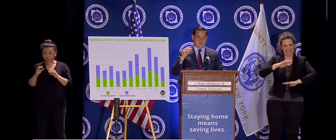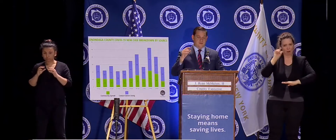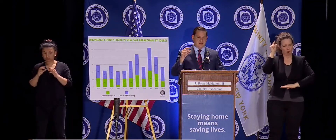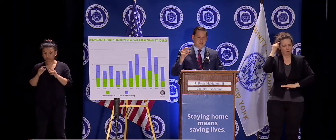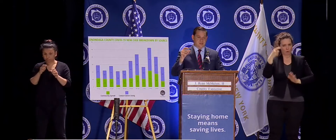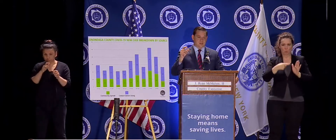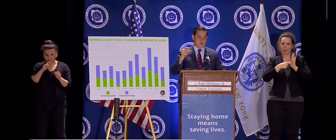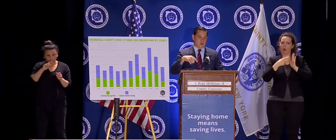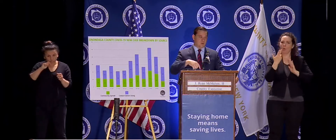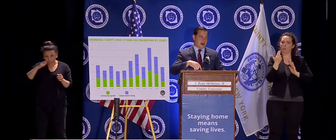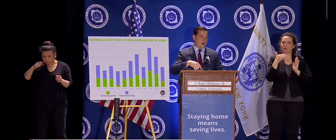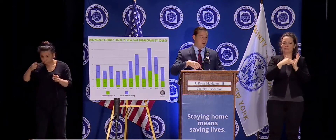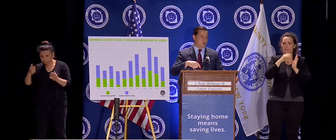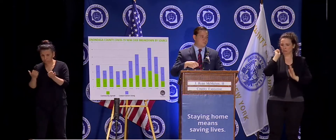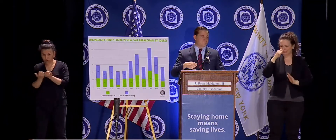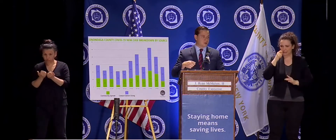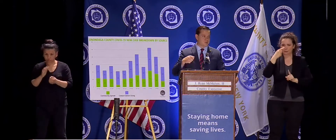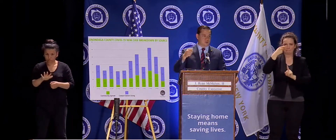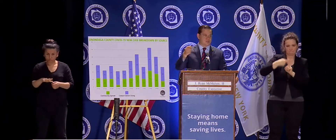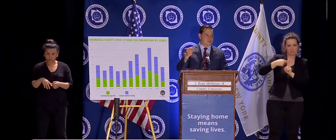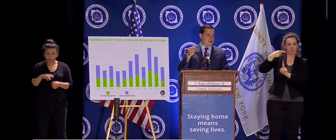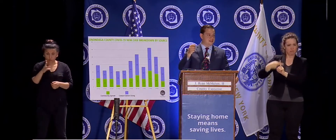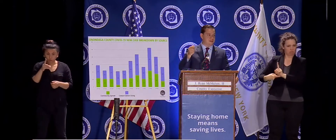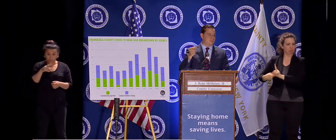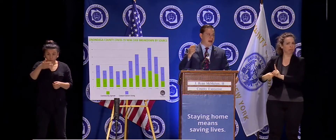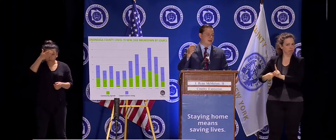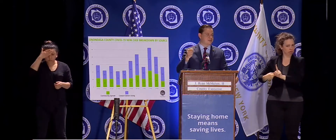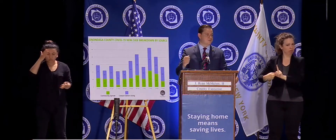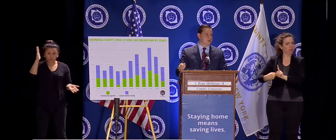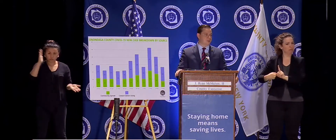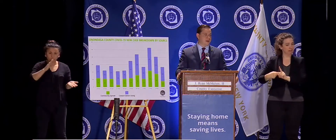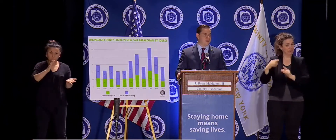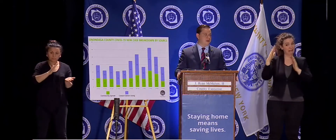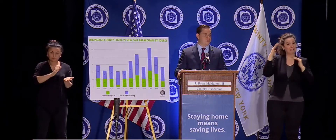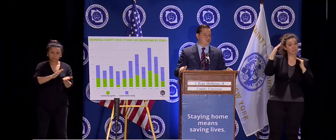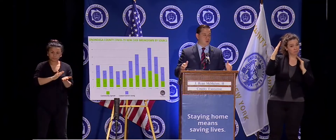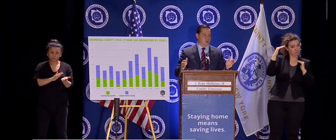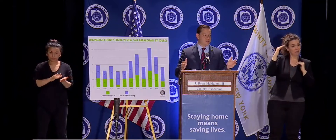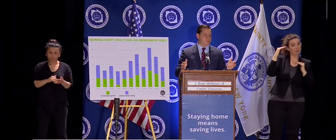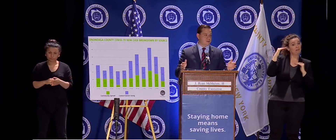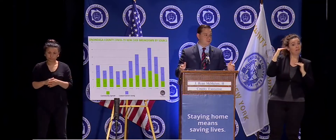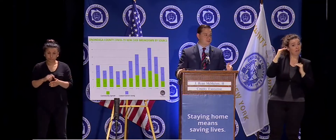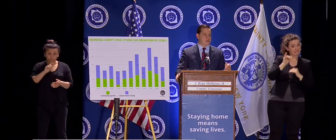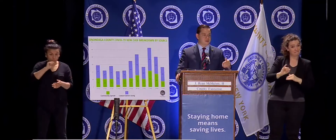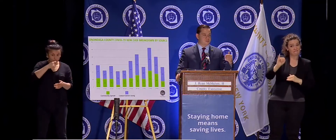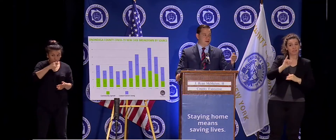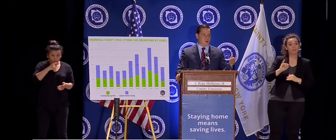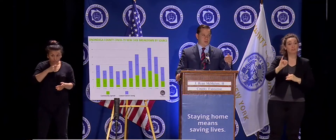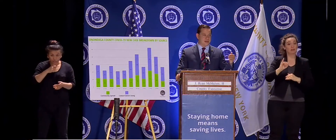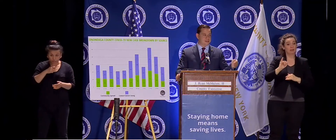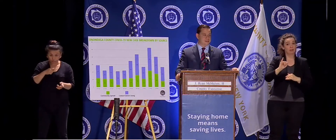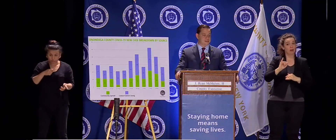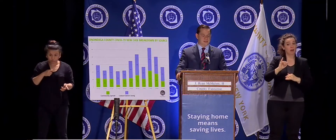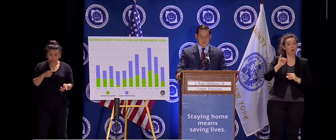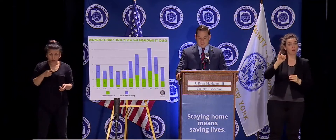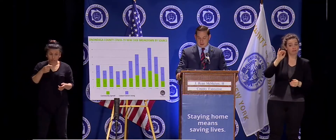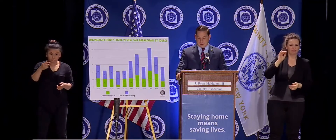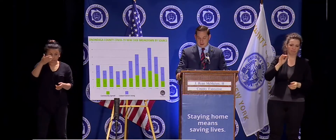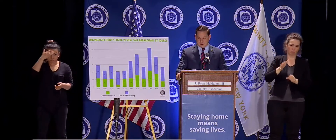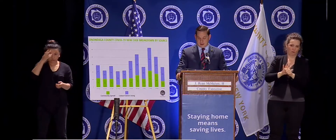rate of infection go down because we're just testing pockets of people that show no symptoms. There's been no